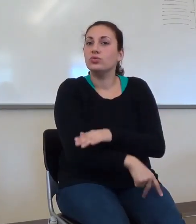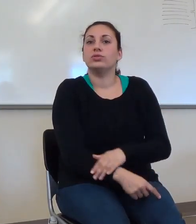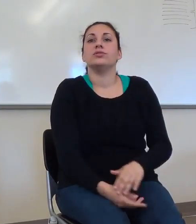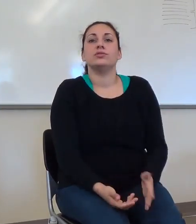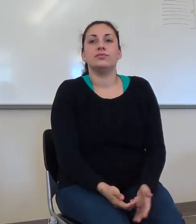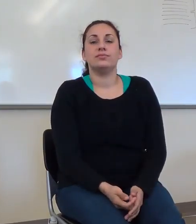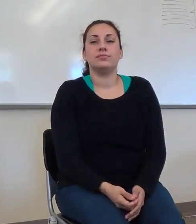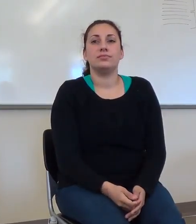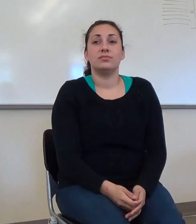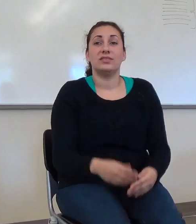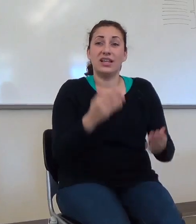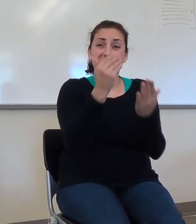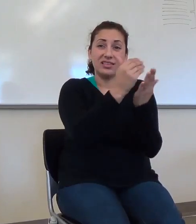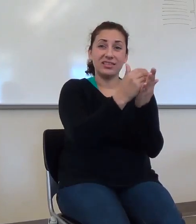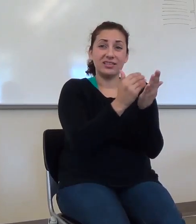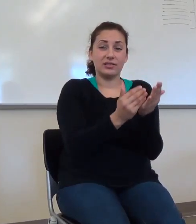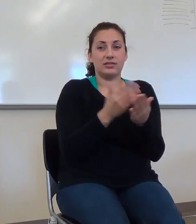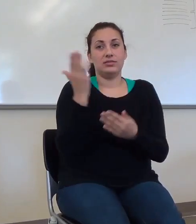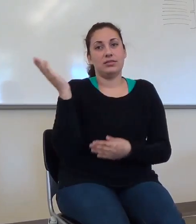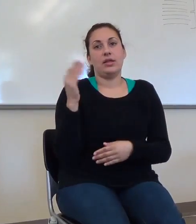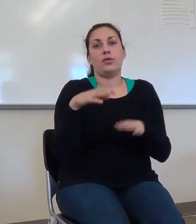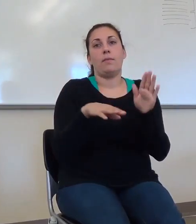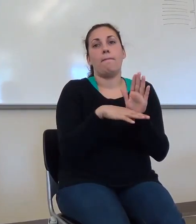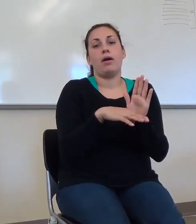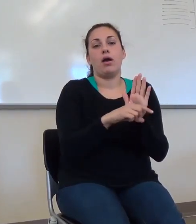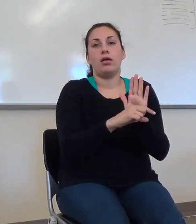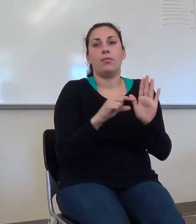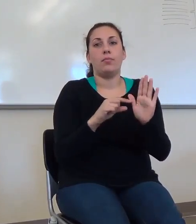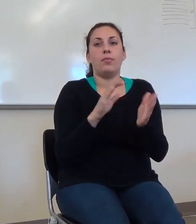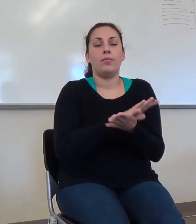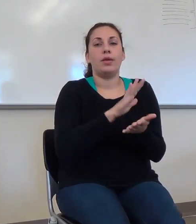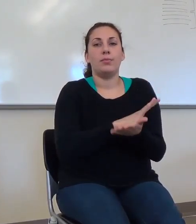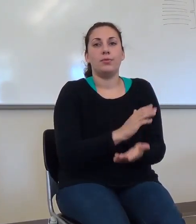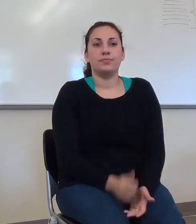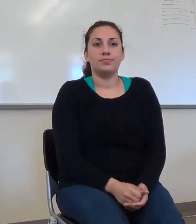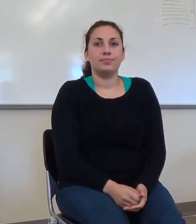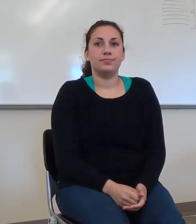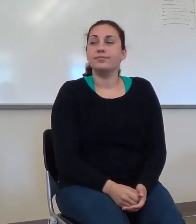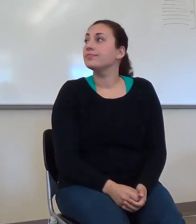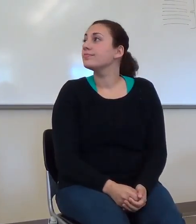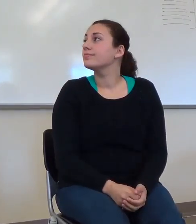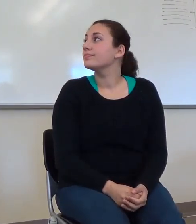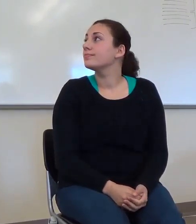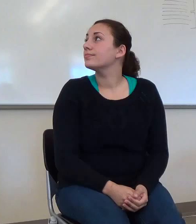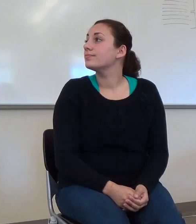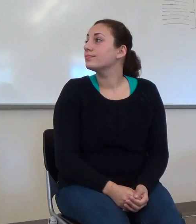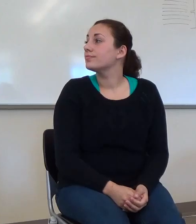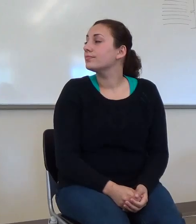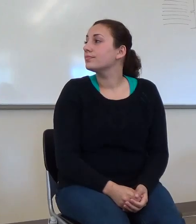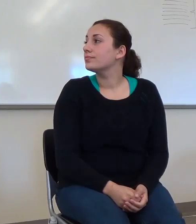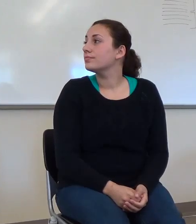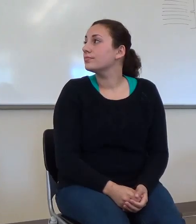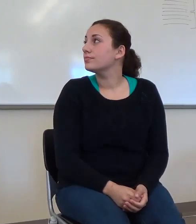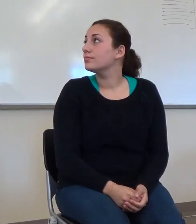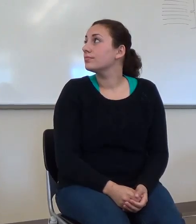have to, you can if you want, but you don't really have to list all that stuff out there. This is one where it's